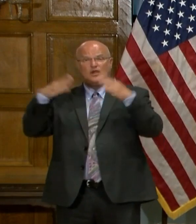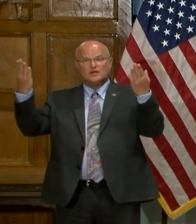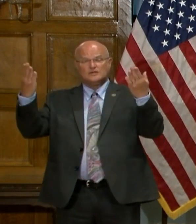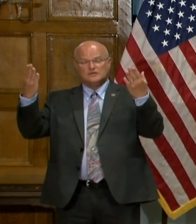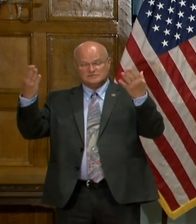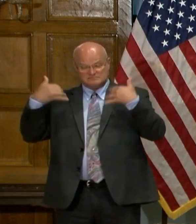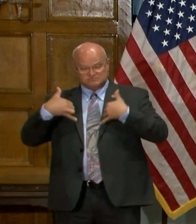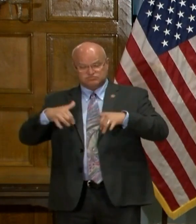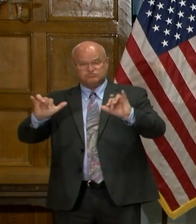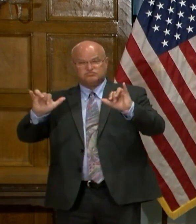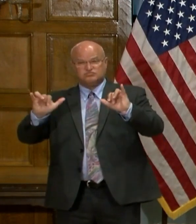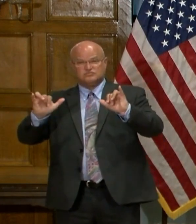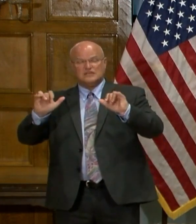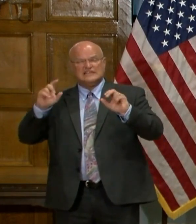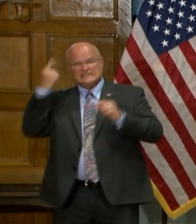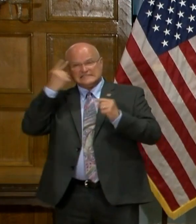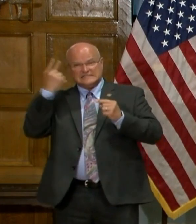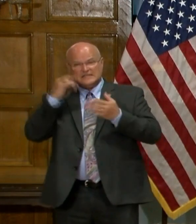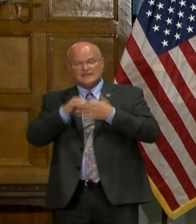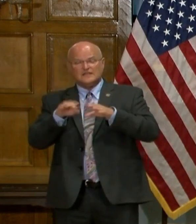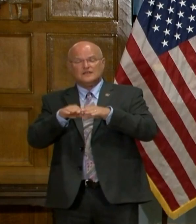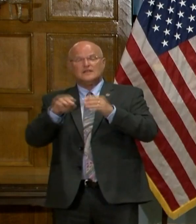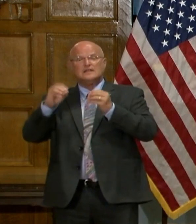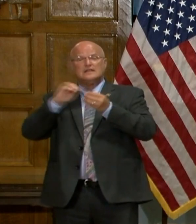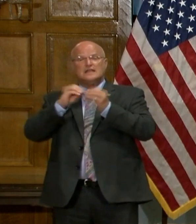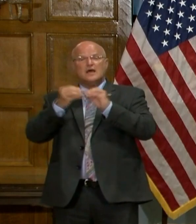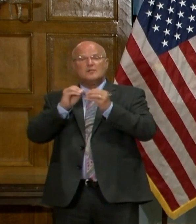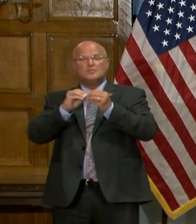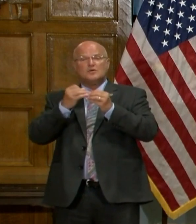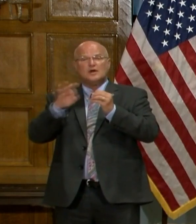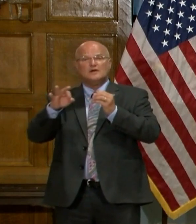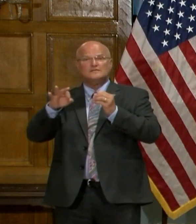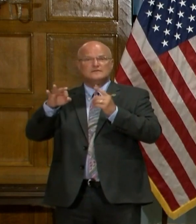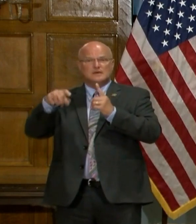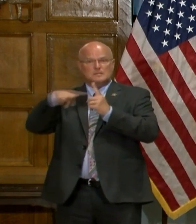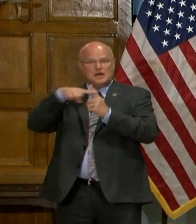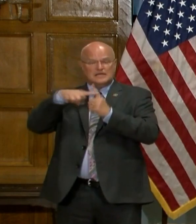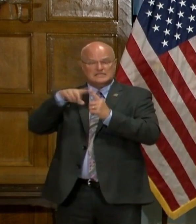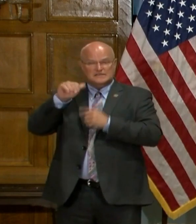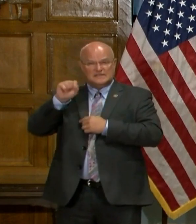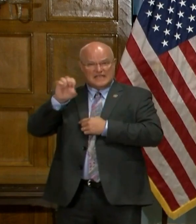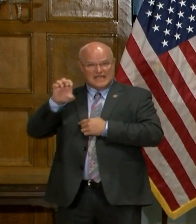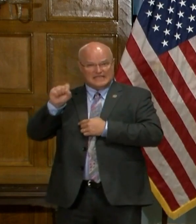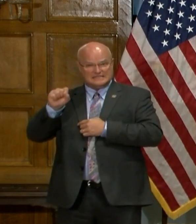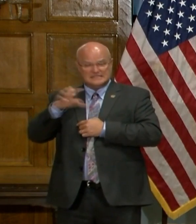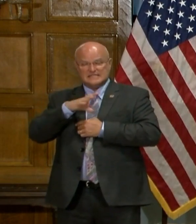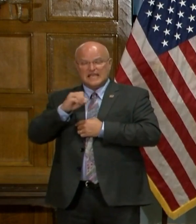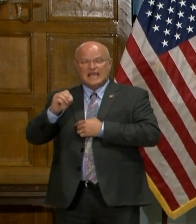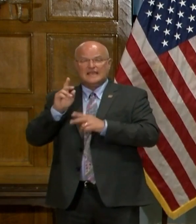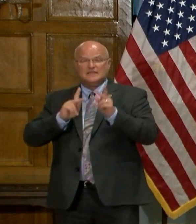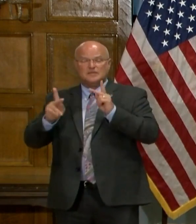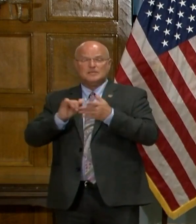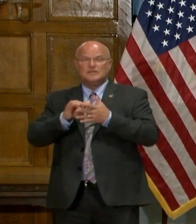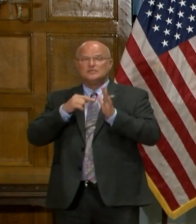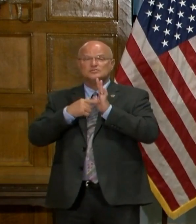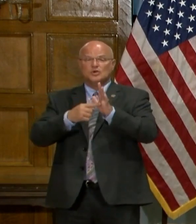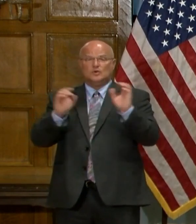number of confirmed COVID cases and the large percent of asymptomatic cases that they announced on Friday?